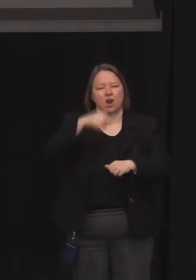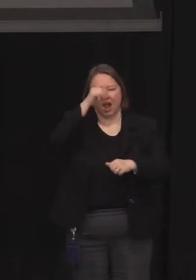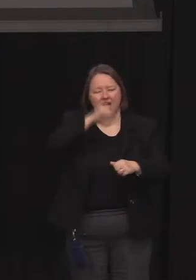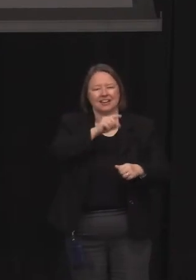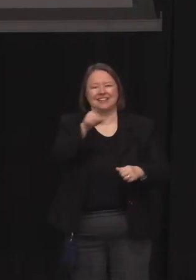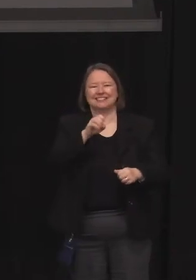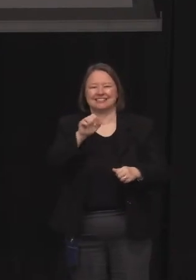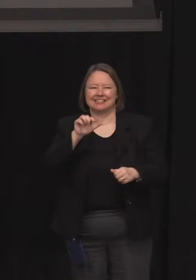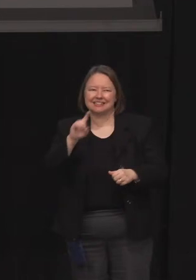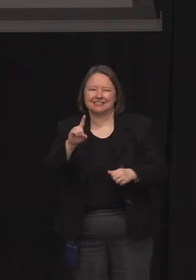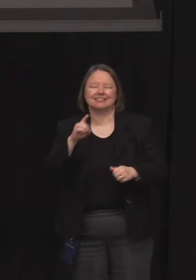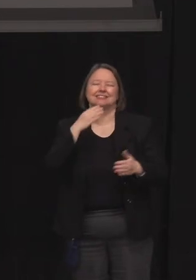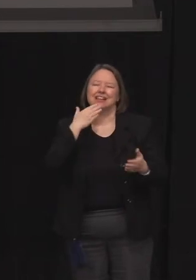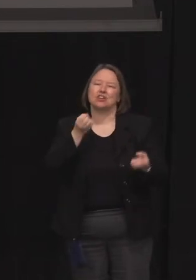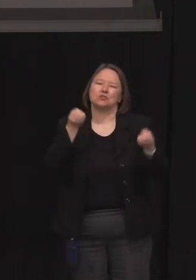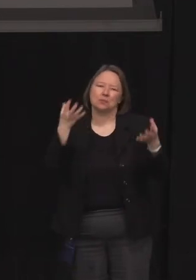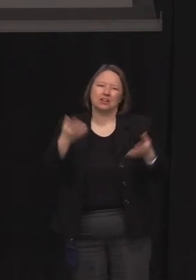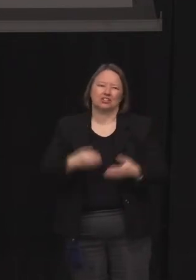as well.